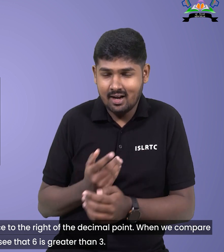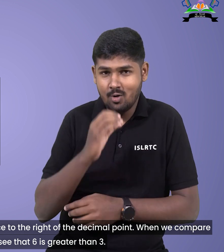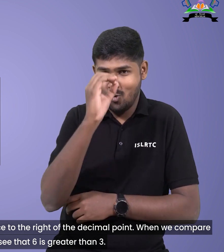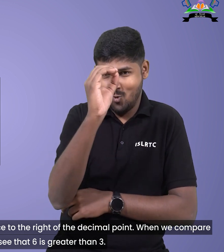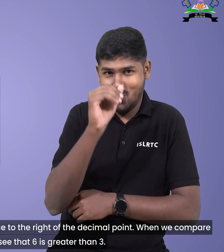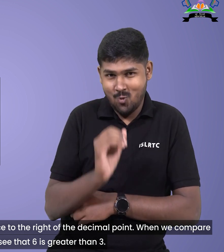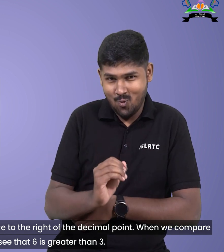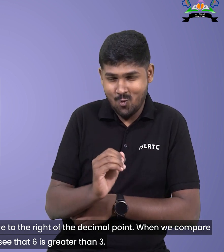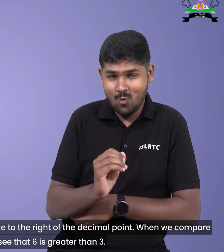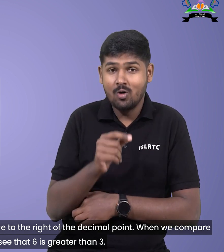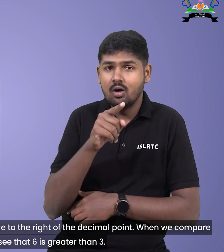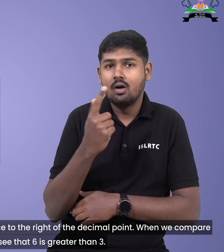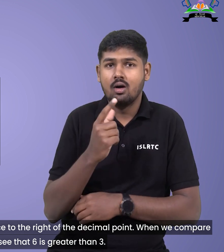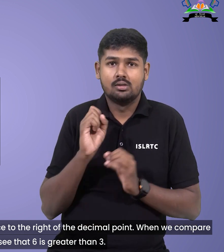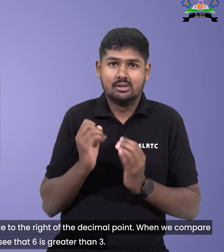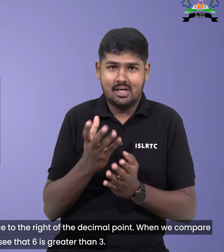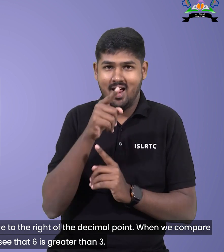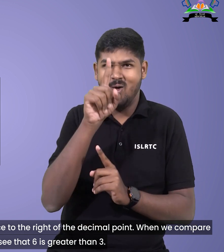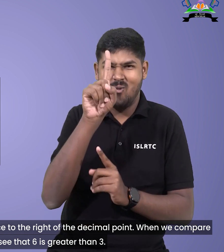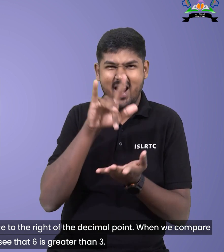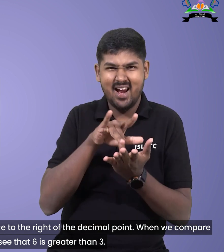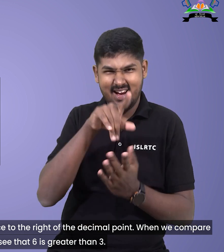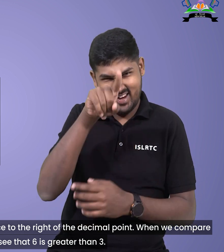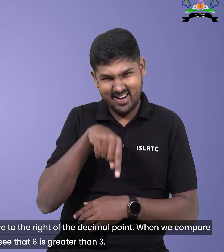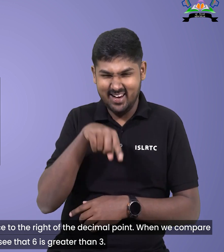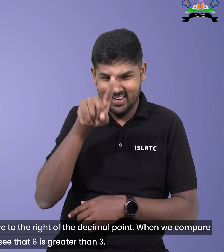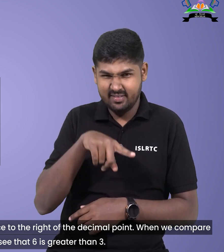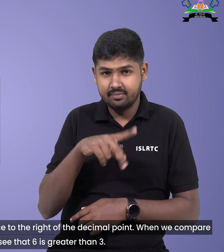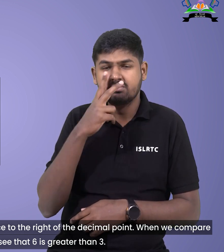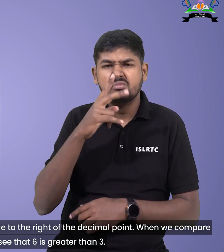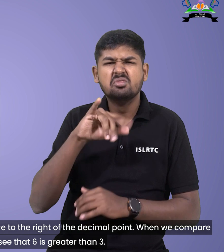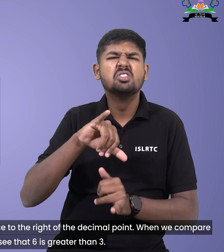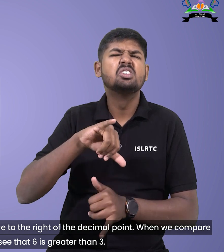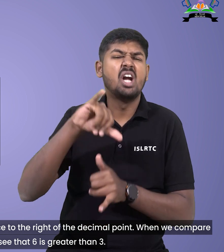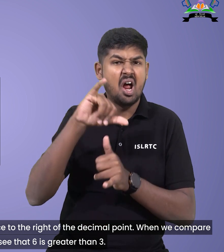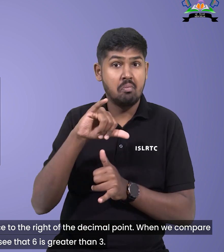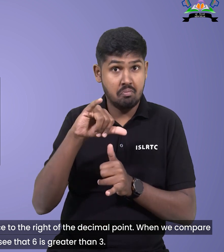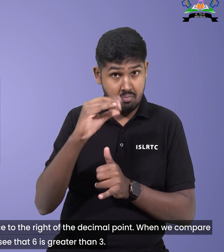the value in the tens place, we see that 6 is greater than 3.